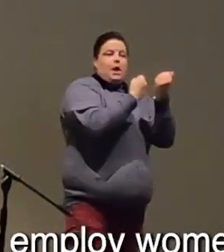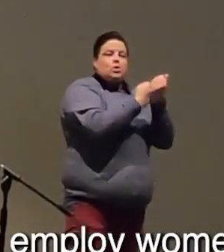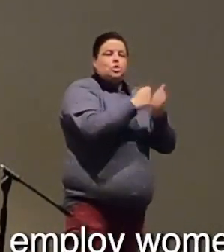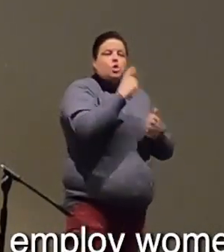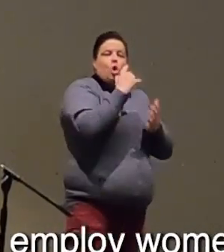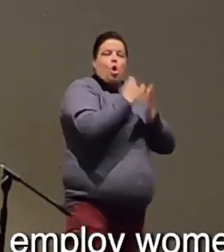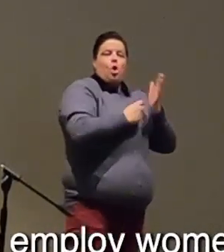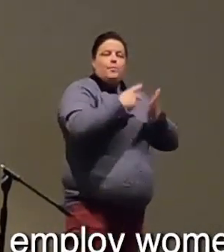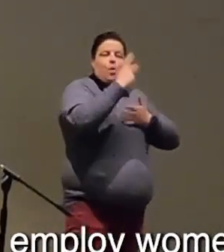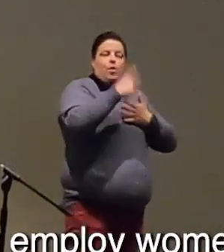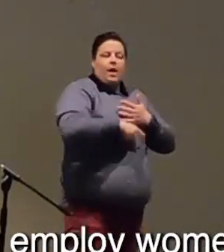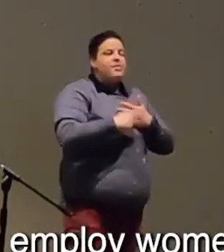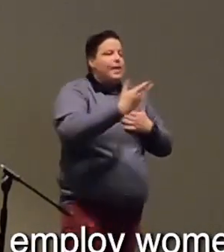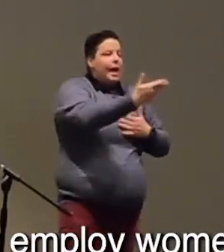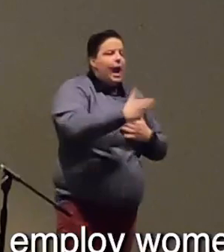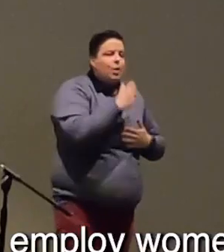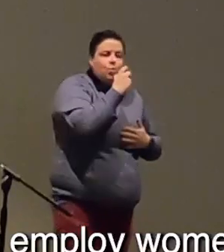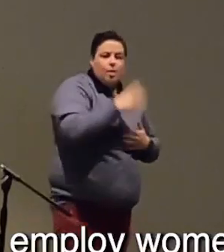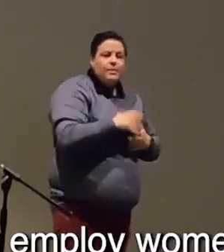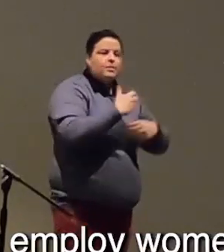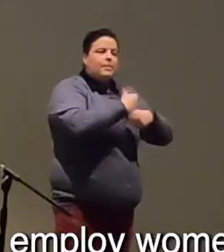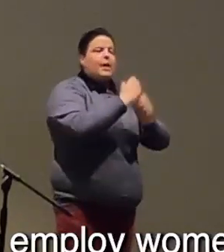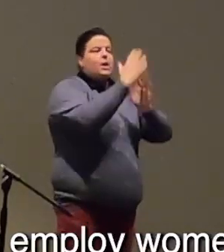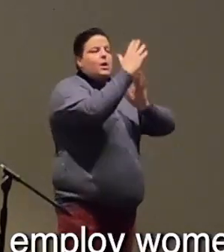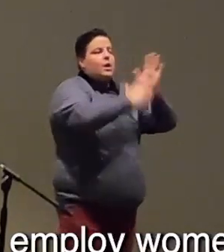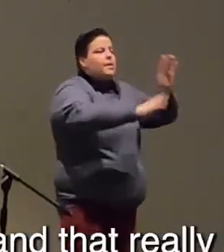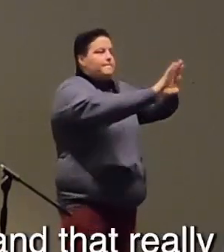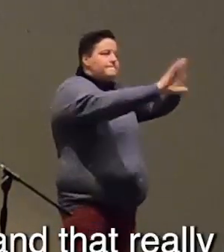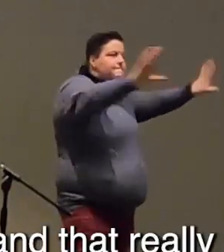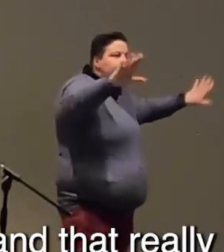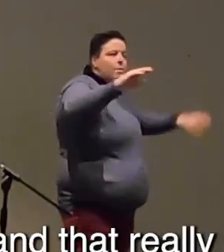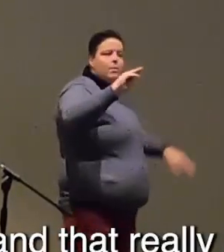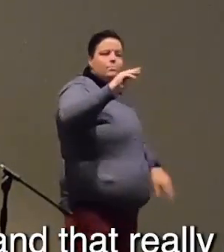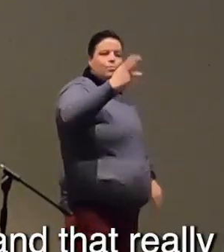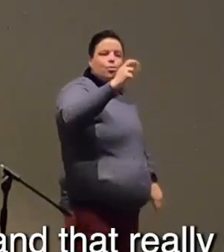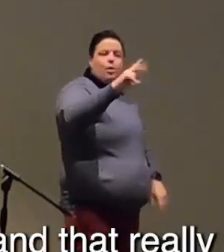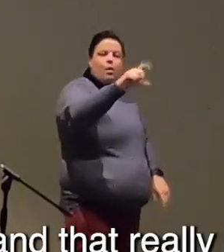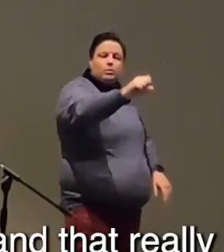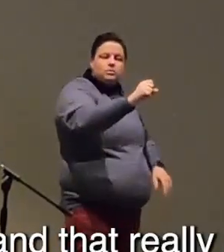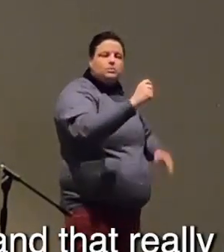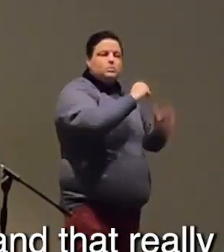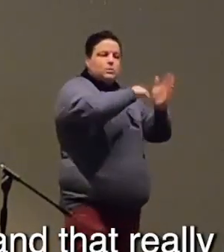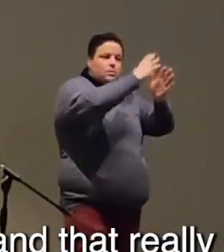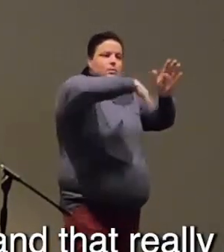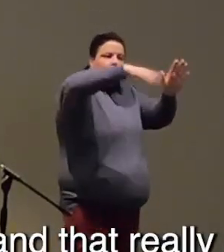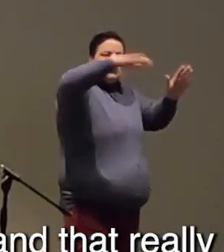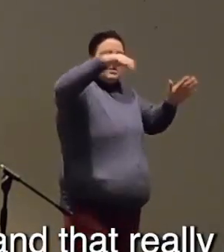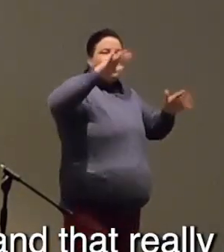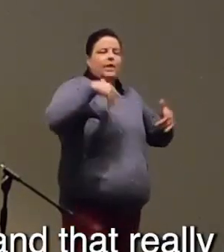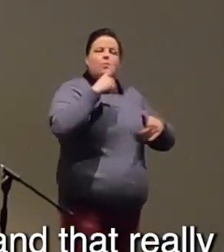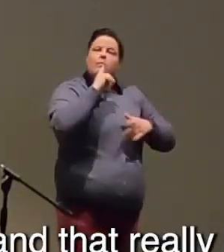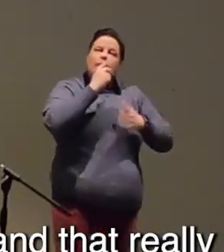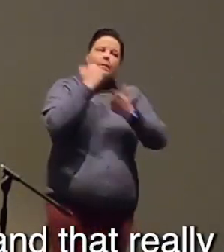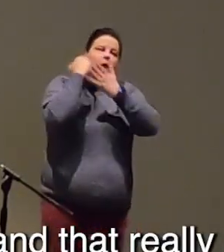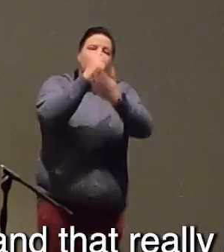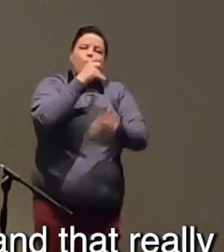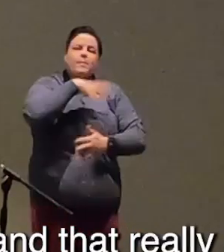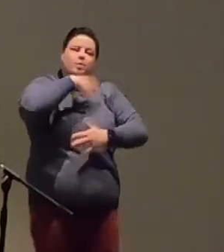program, they employed women to make murals, graphic arts, and that really helped women break into the